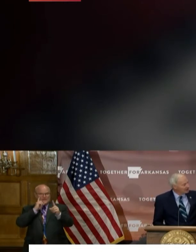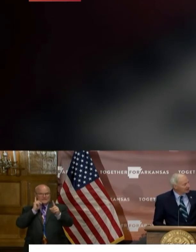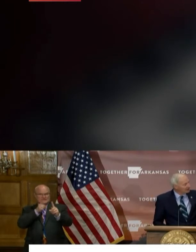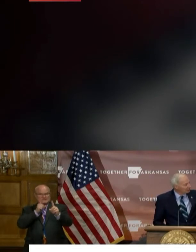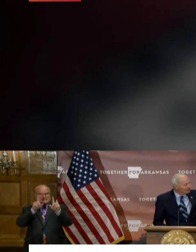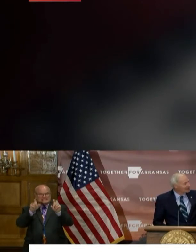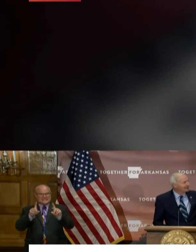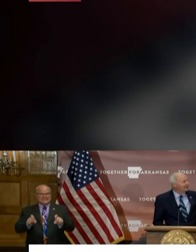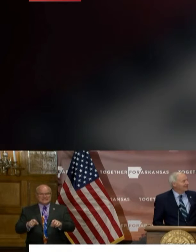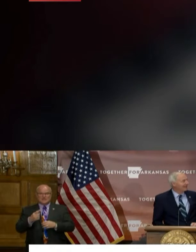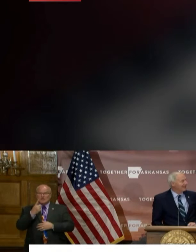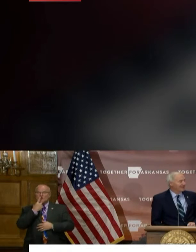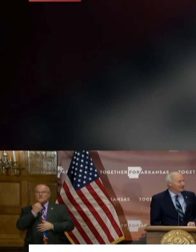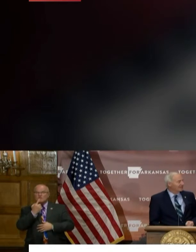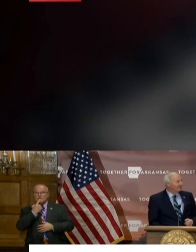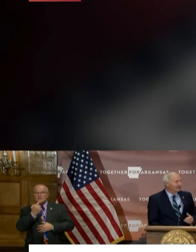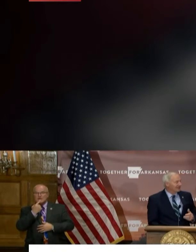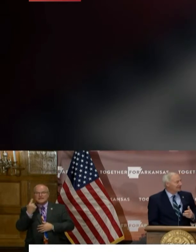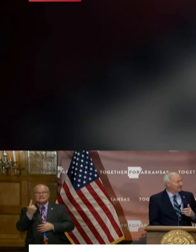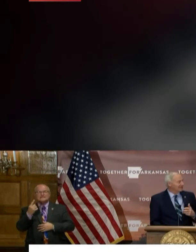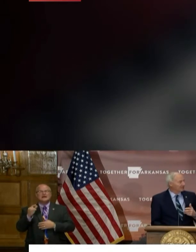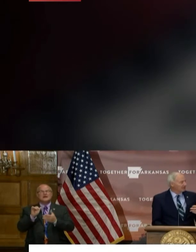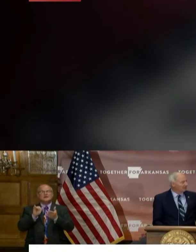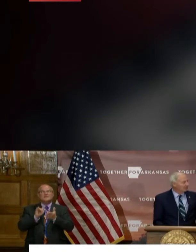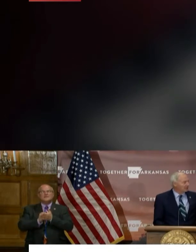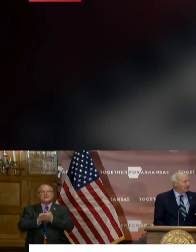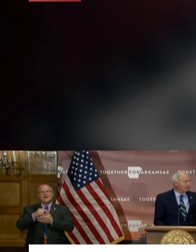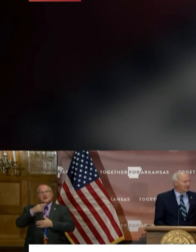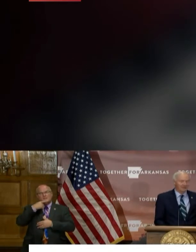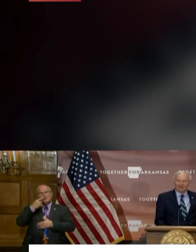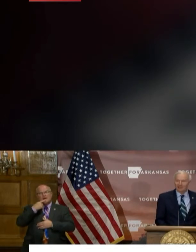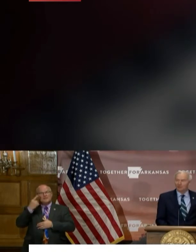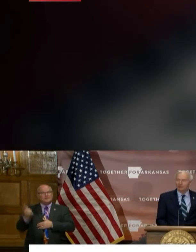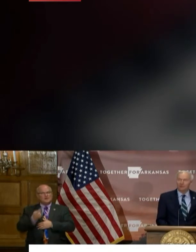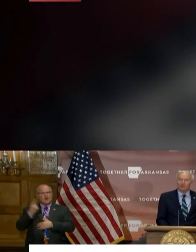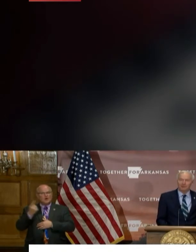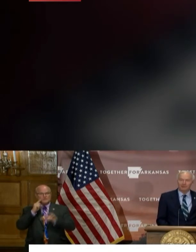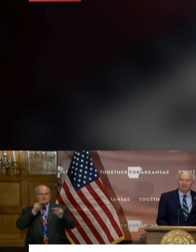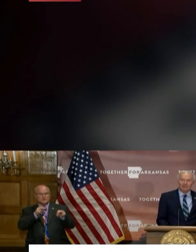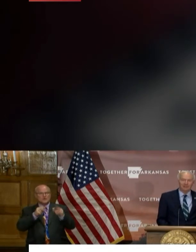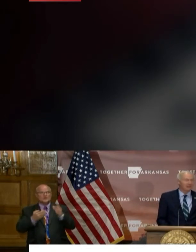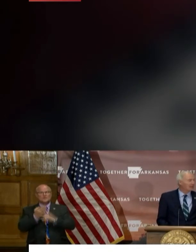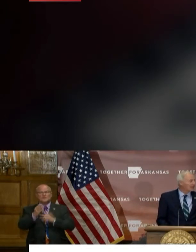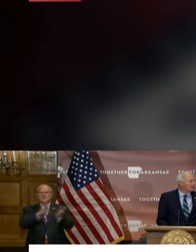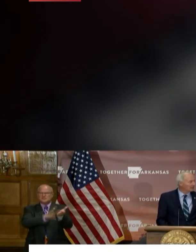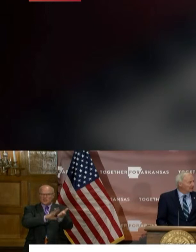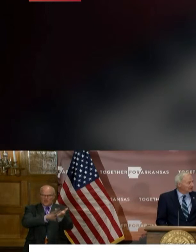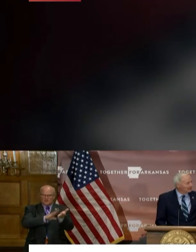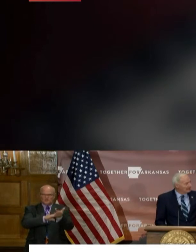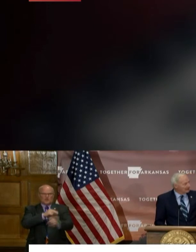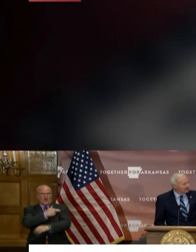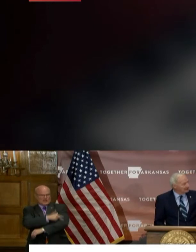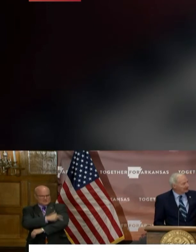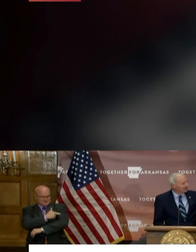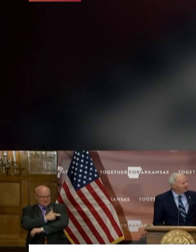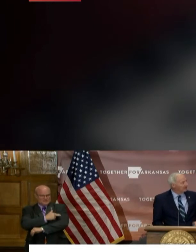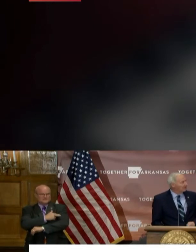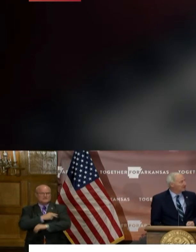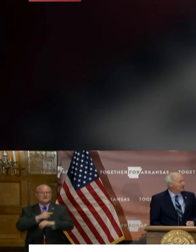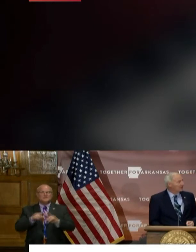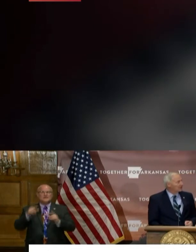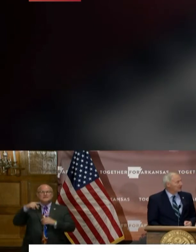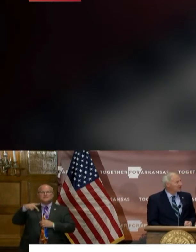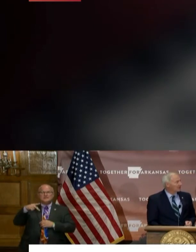testing. The red is something that the public will always go to through their physician or hospital, and